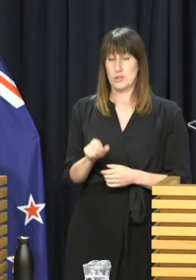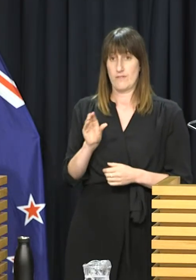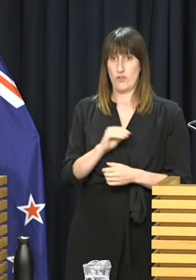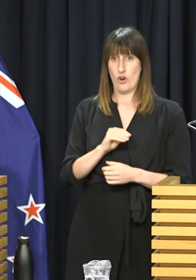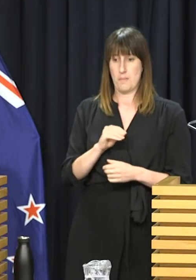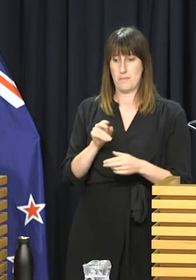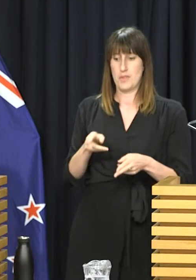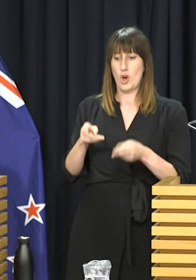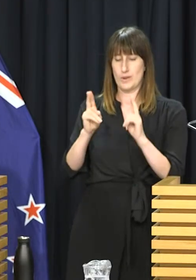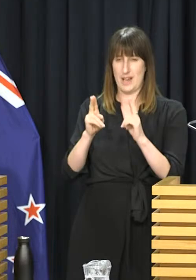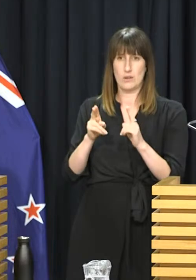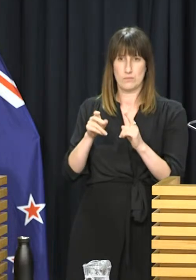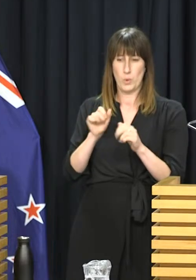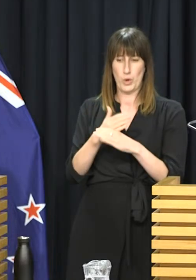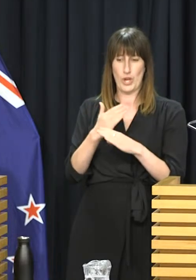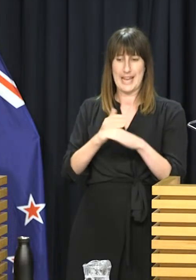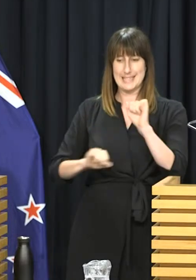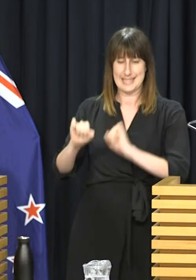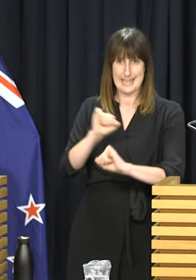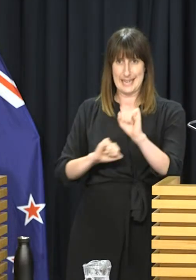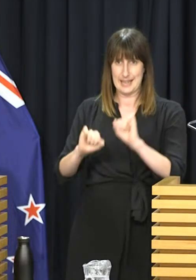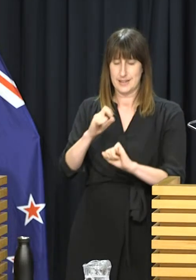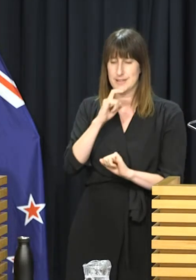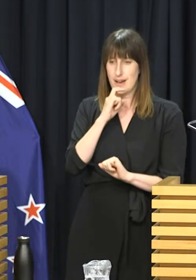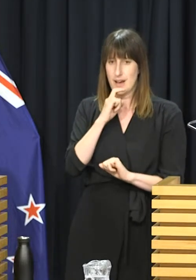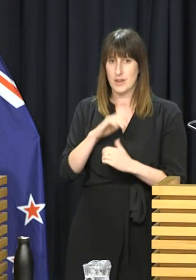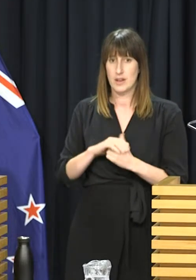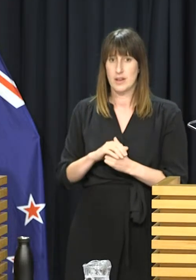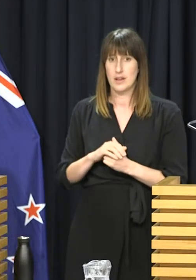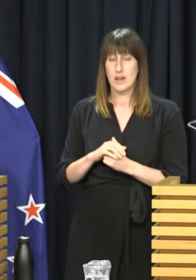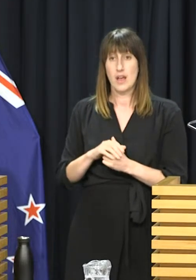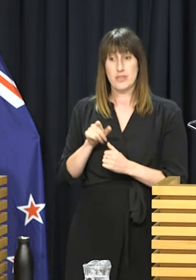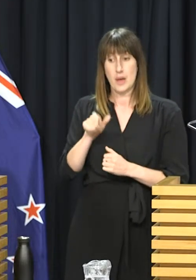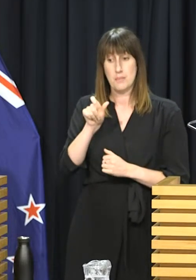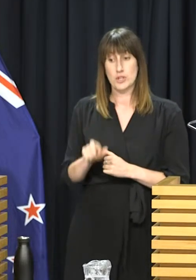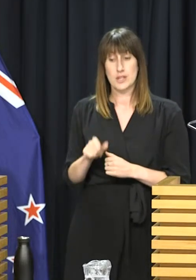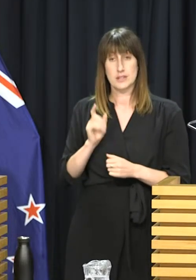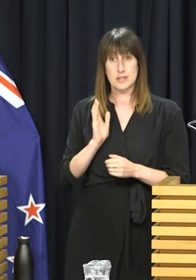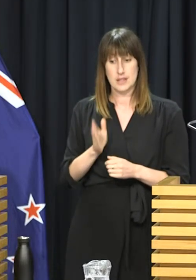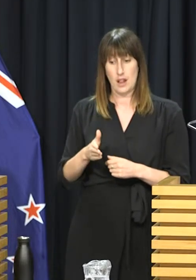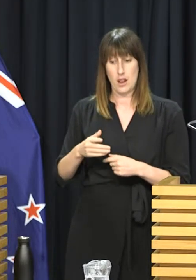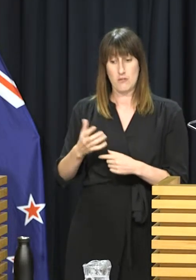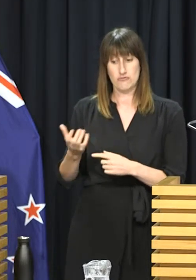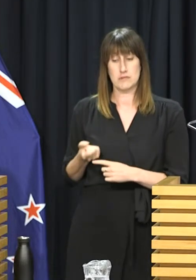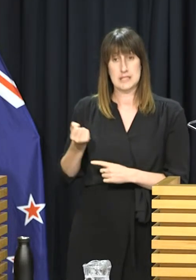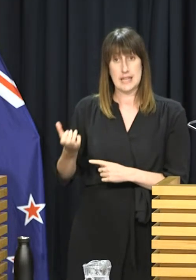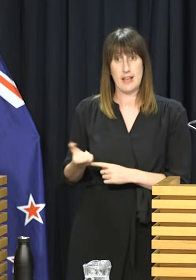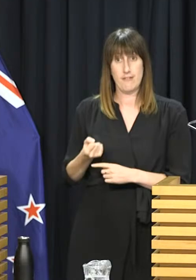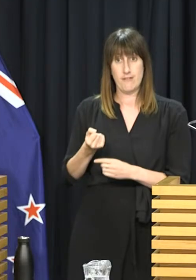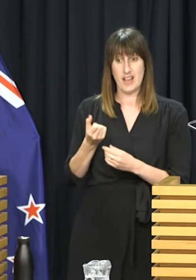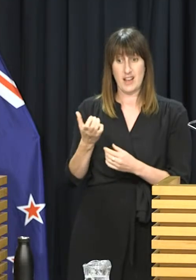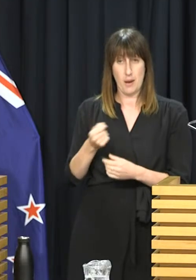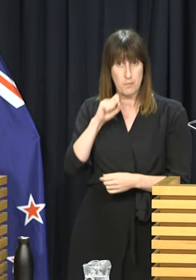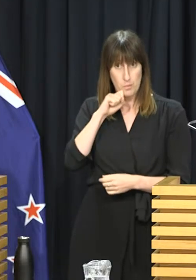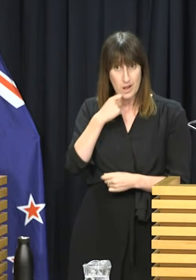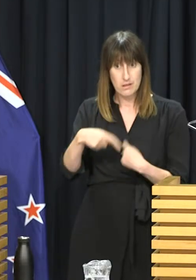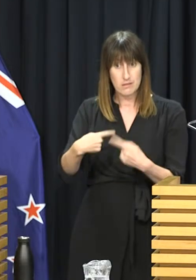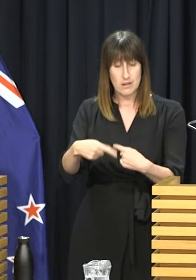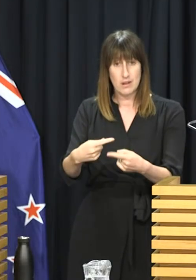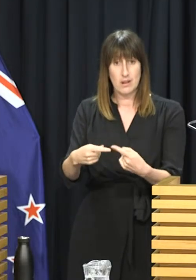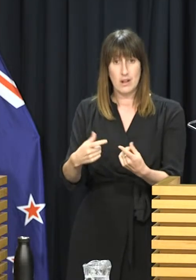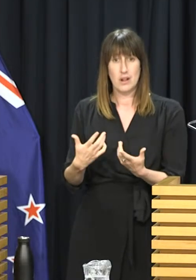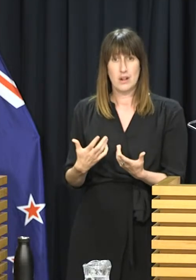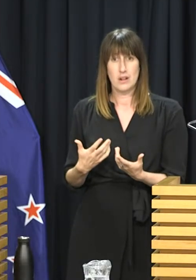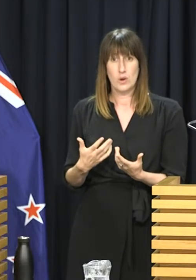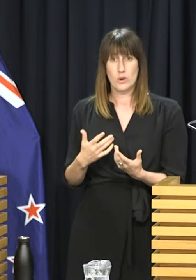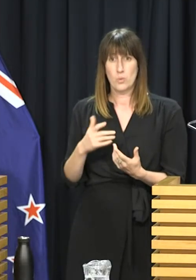a cleaner, have you had assurances or sought assurances that they're still getting paid? That one of the outcomes of this won't be financial hardship